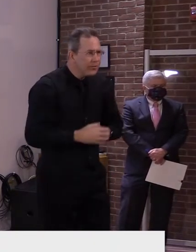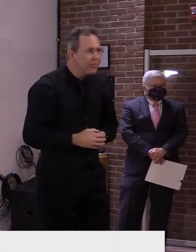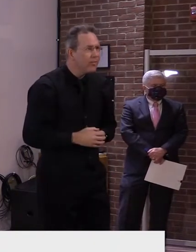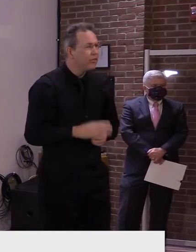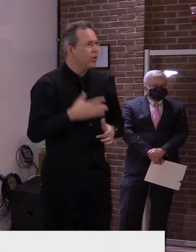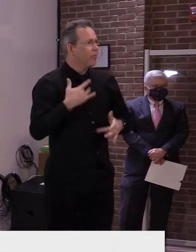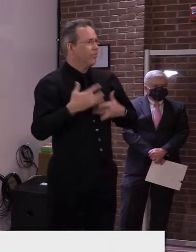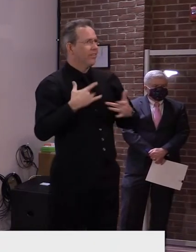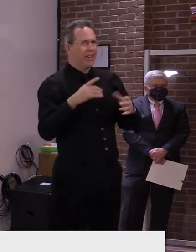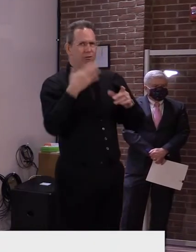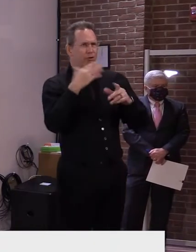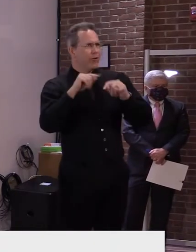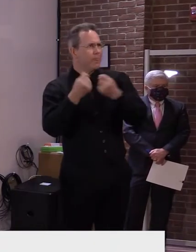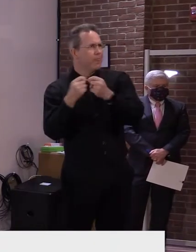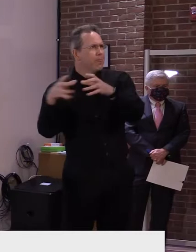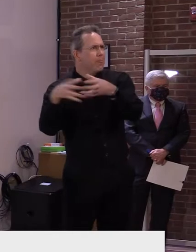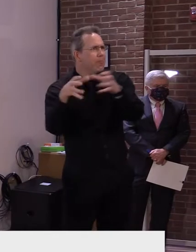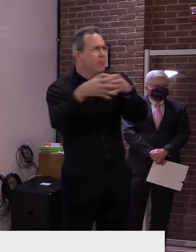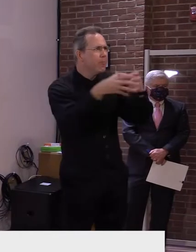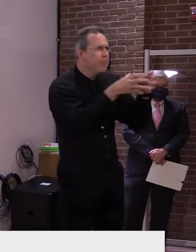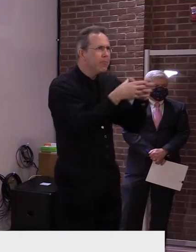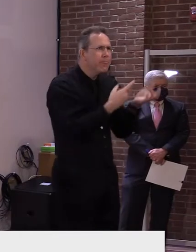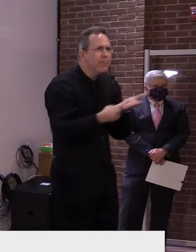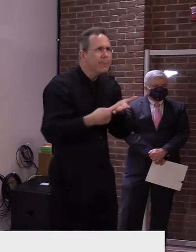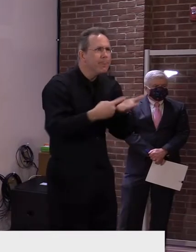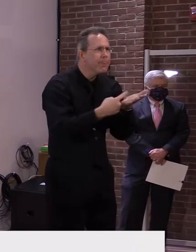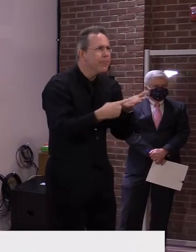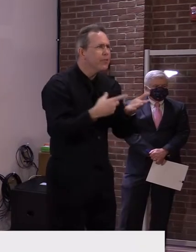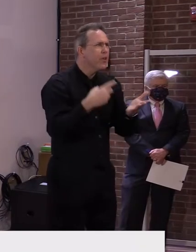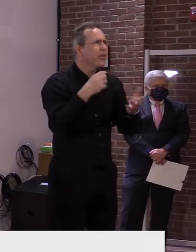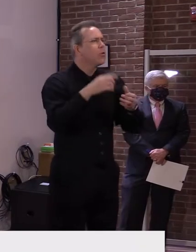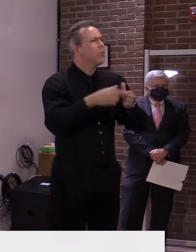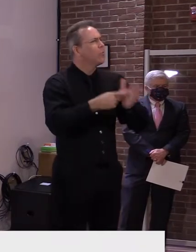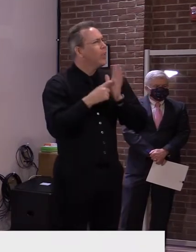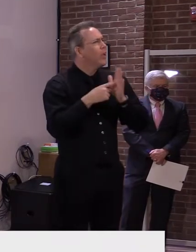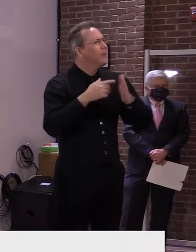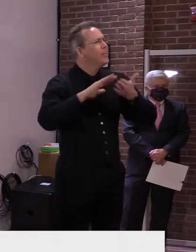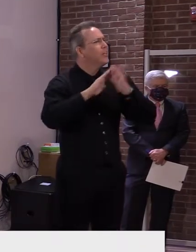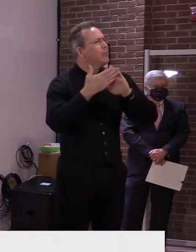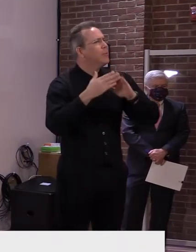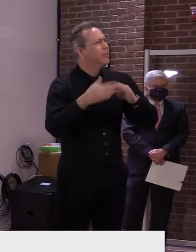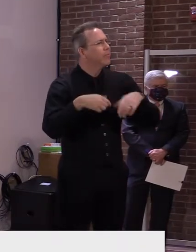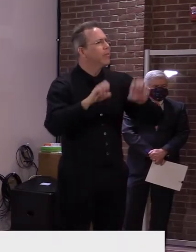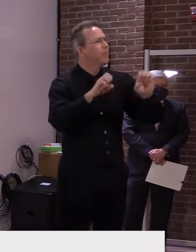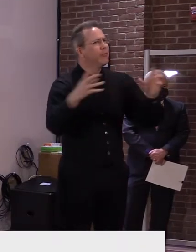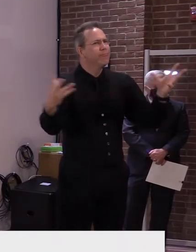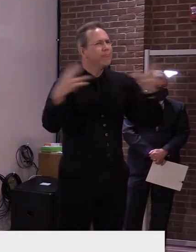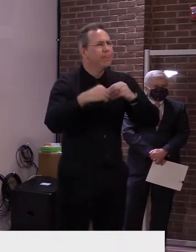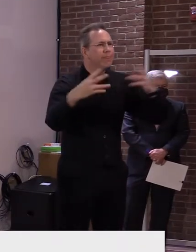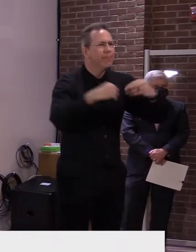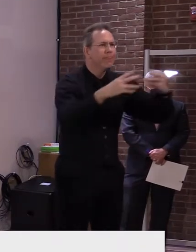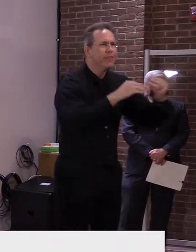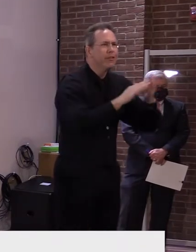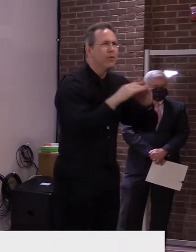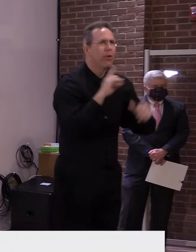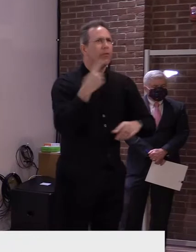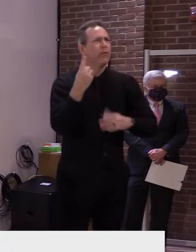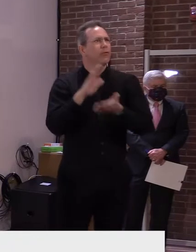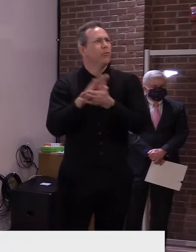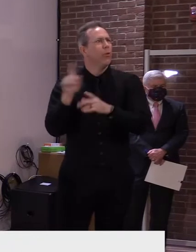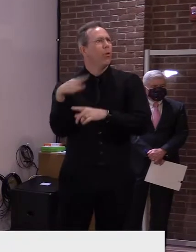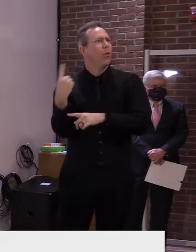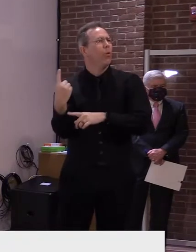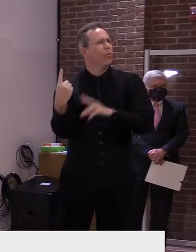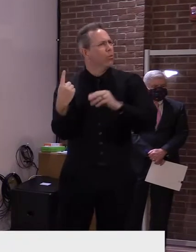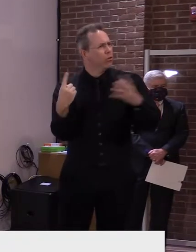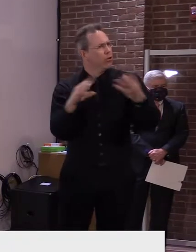know it's going to take a community-wide approach to fully mitigate the impact of COVID on students. To turn